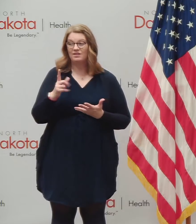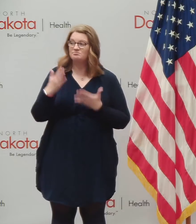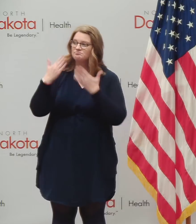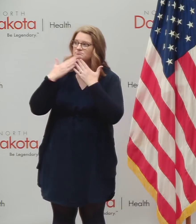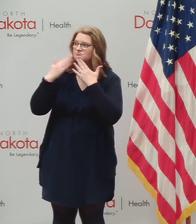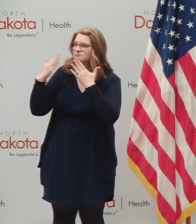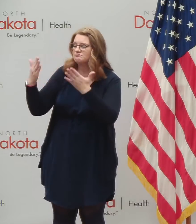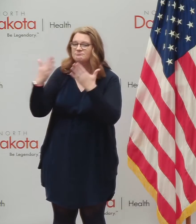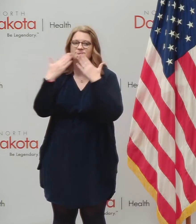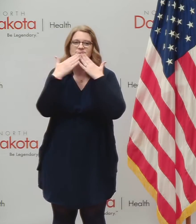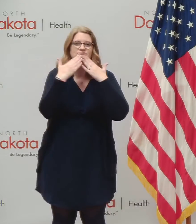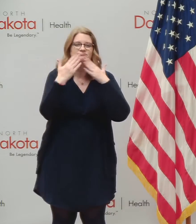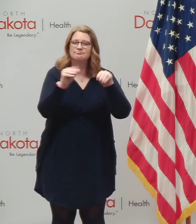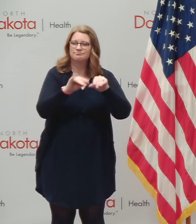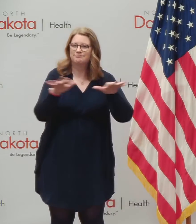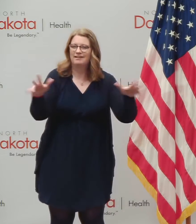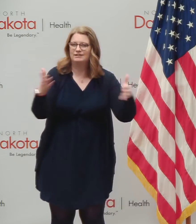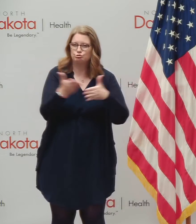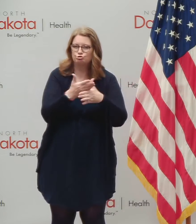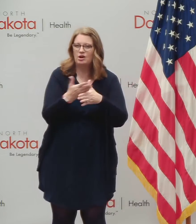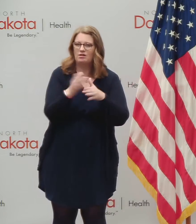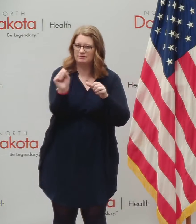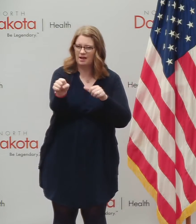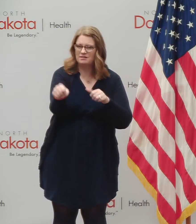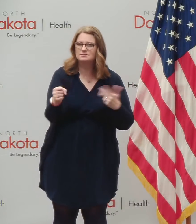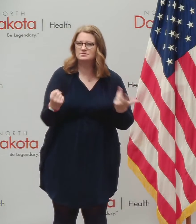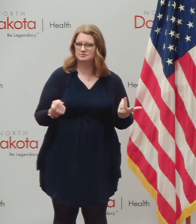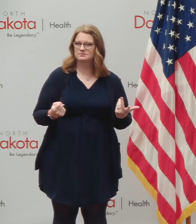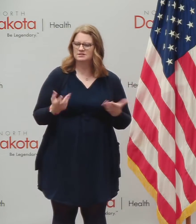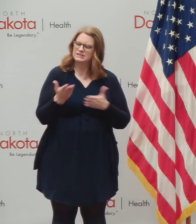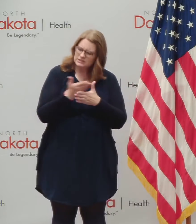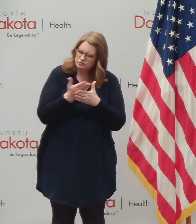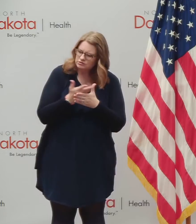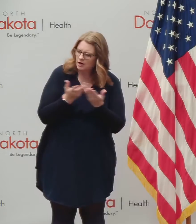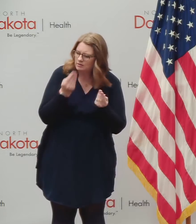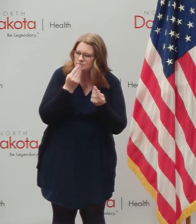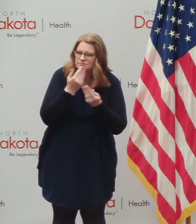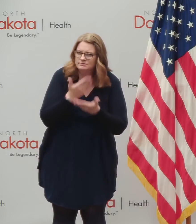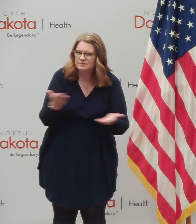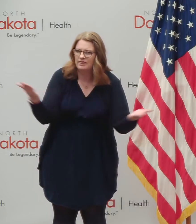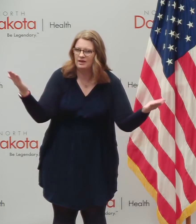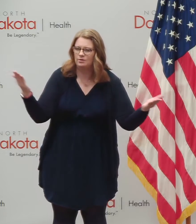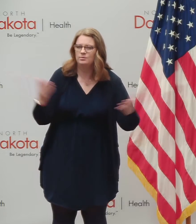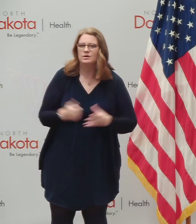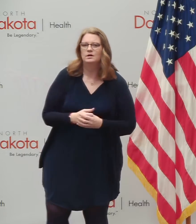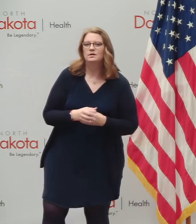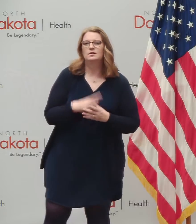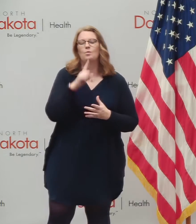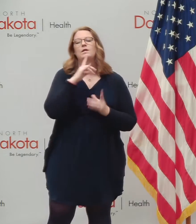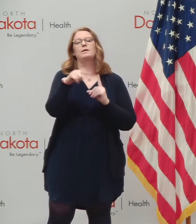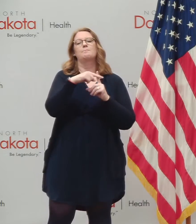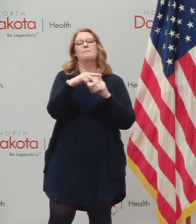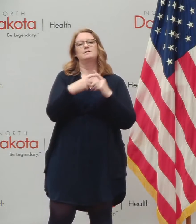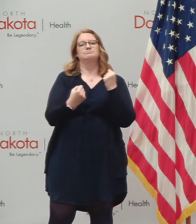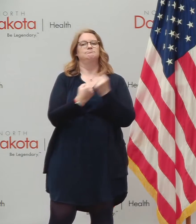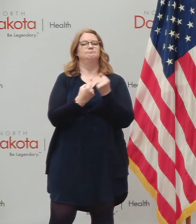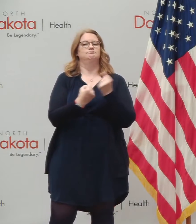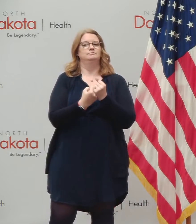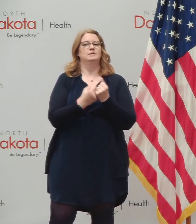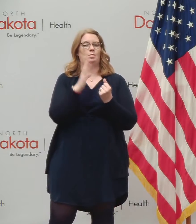see, share your gratitude with them, that can help create a form of positive reinforcement that will help us